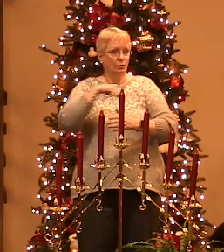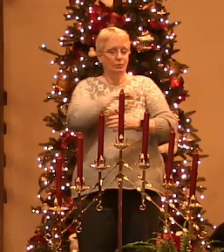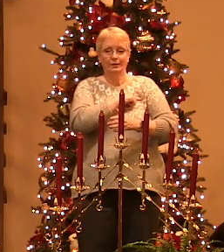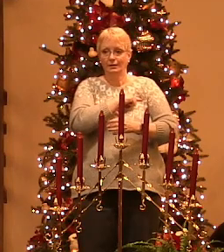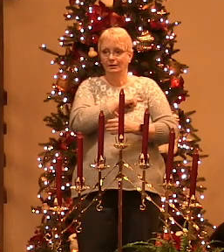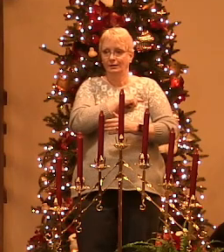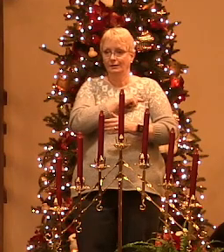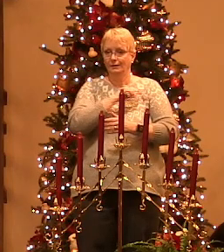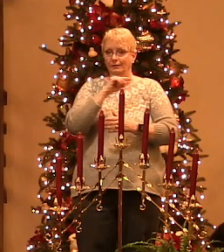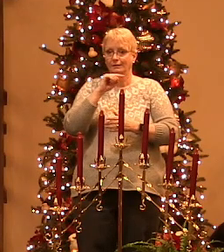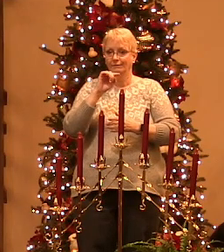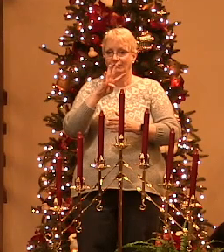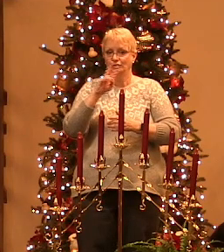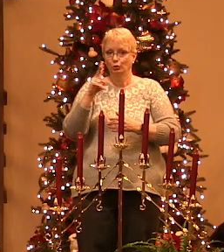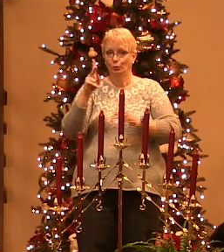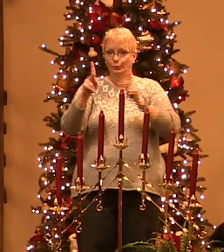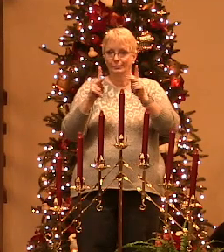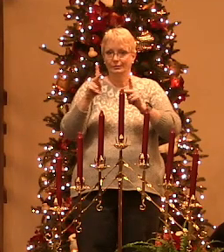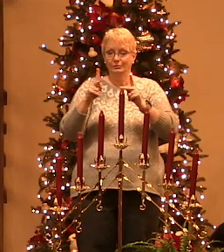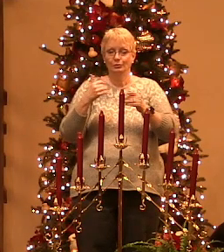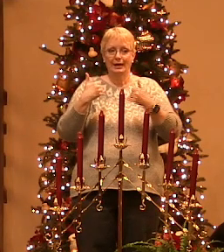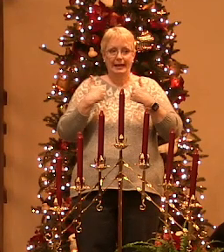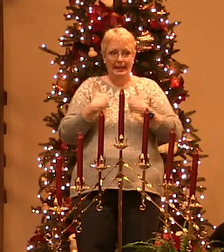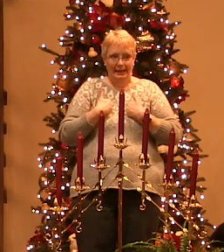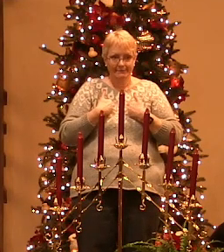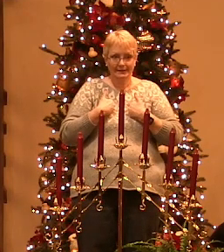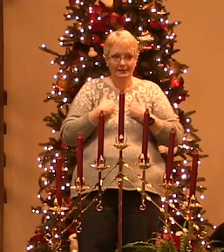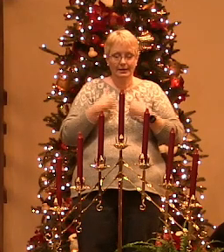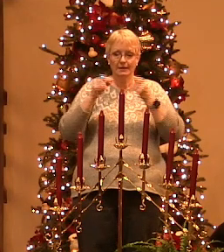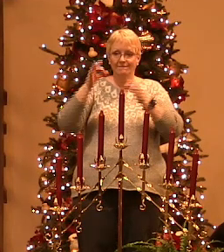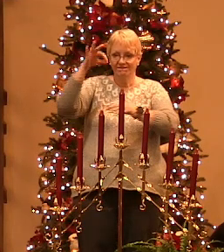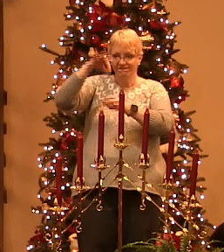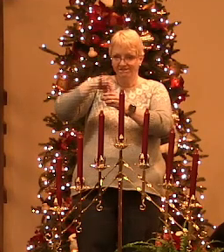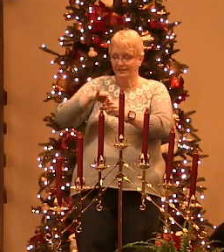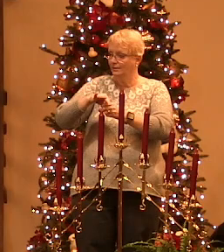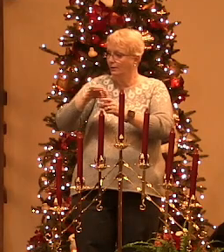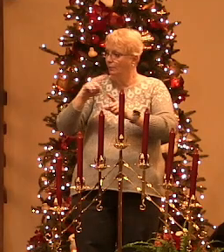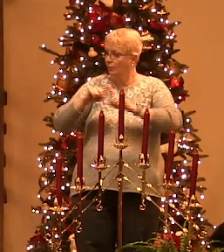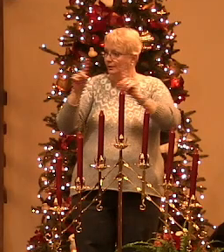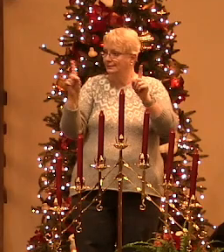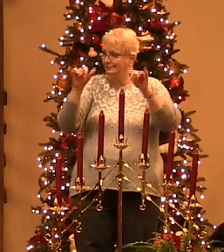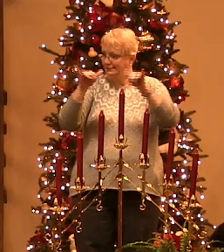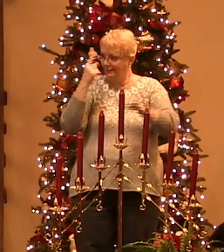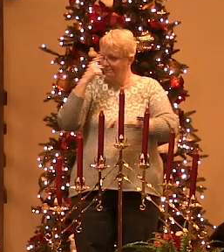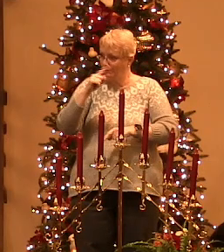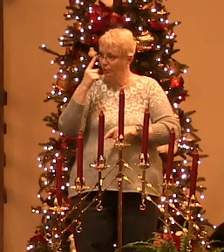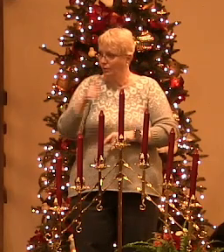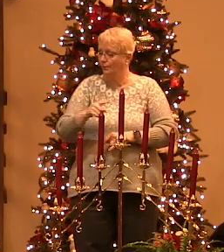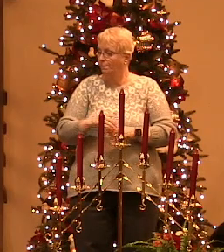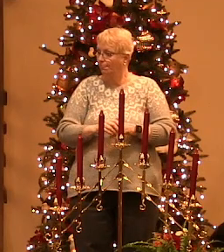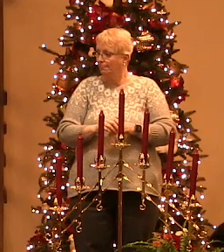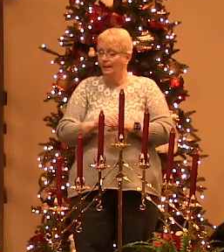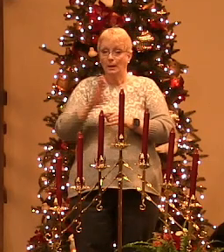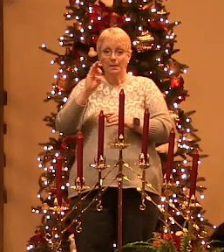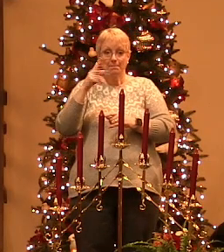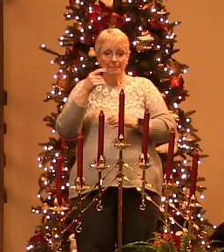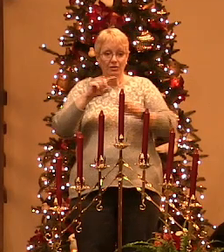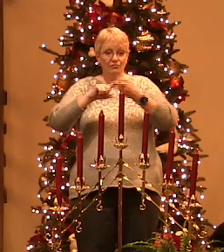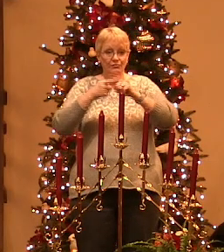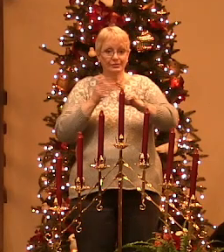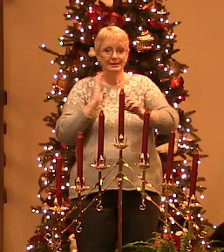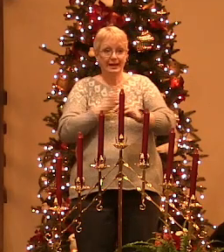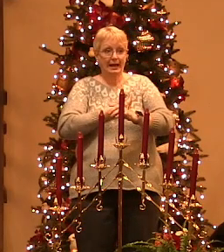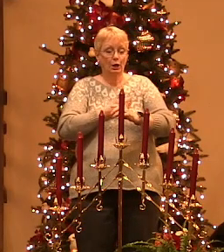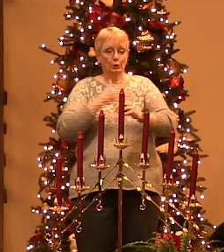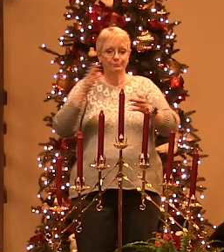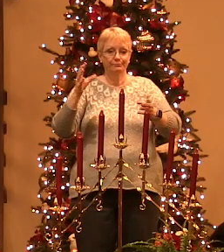and a half people here for a quorum, which we always get that, but please stay for that congregational meeting. At Bethel Friends, our congregational